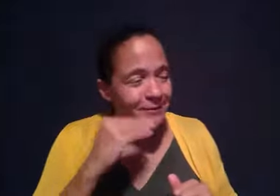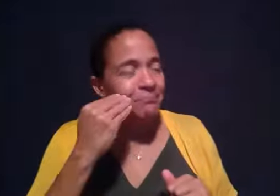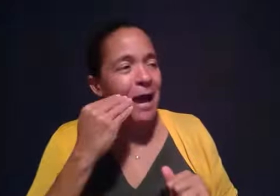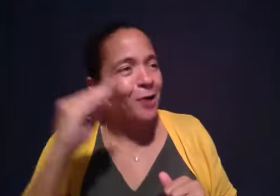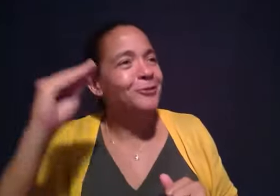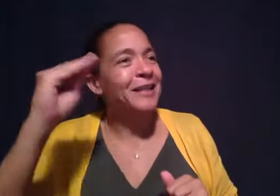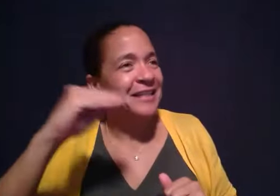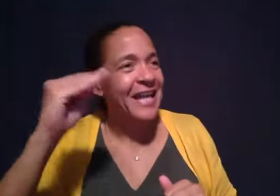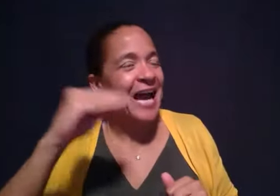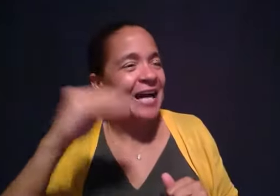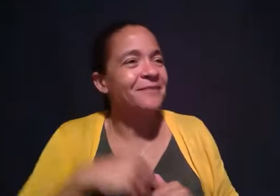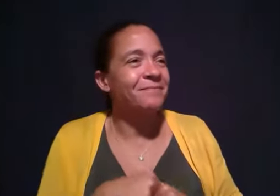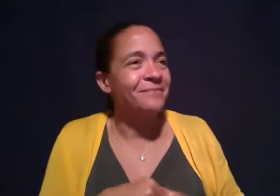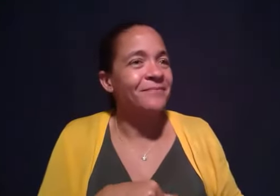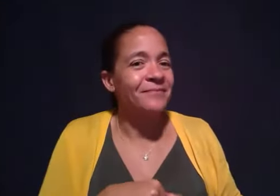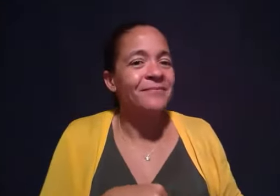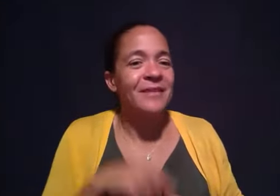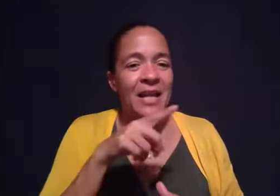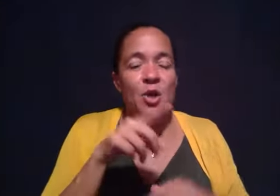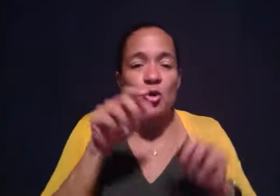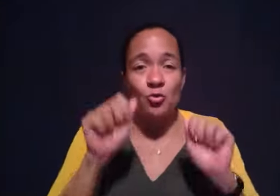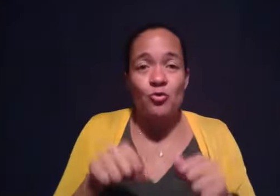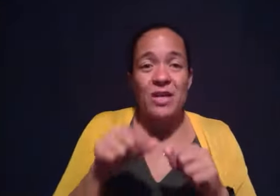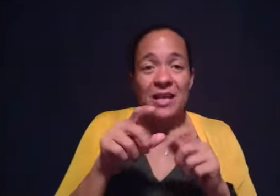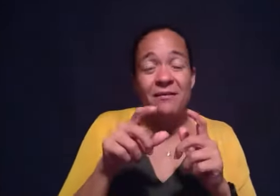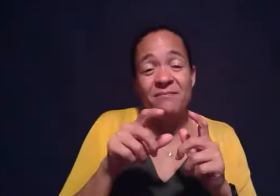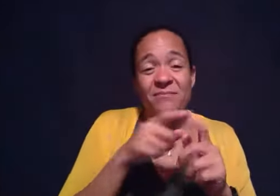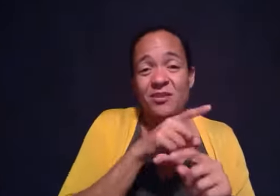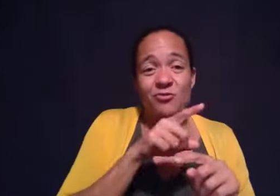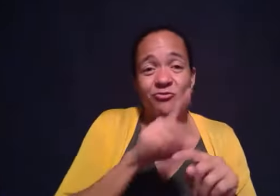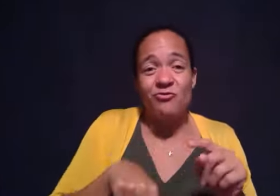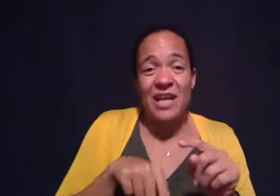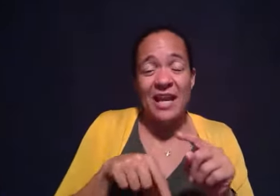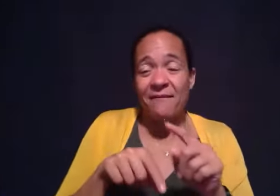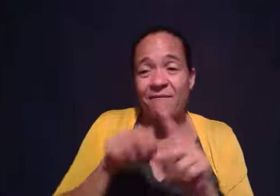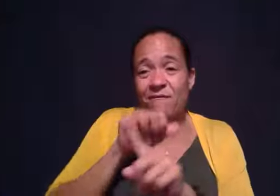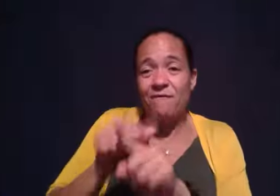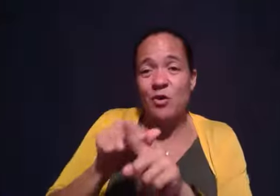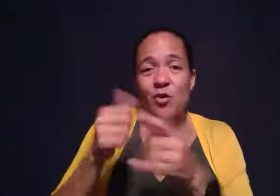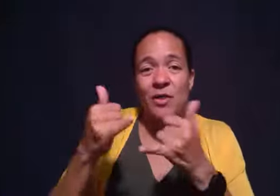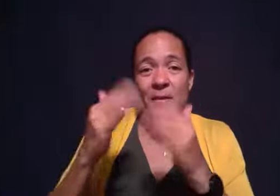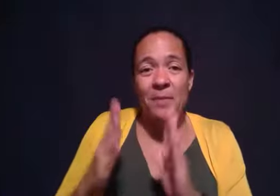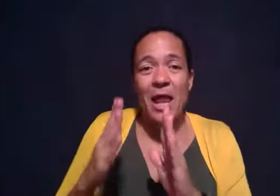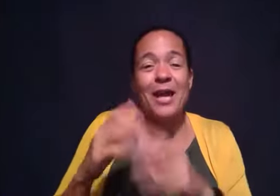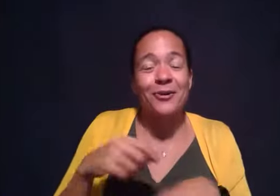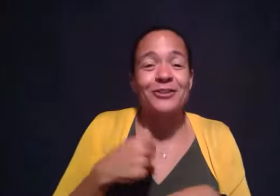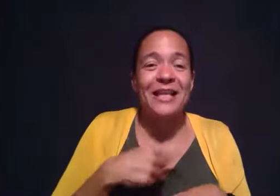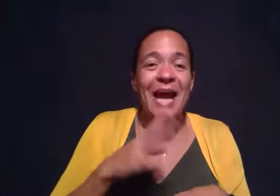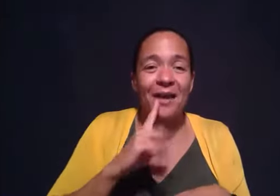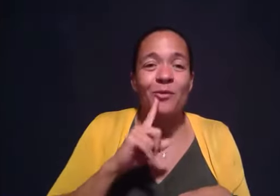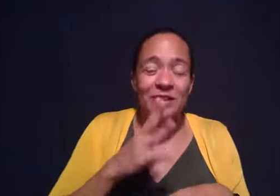fans in AA, but you can't fool the players. And that night I was just desperate enough to be a player in Alcoholics Anonymous because I was fresh out of